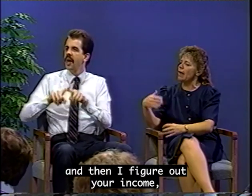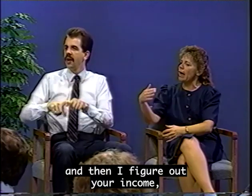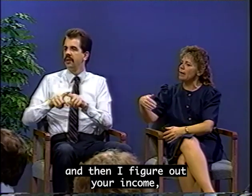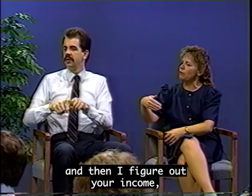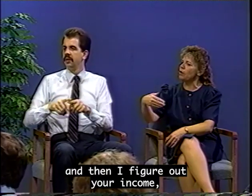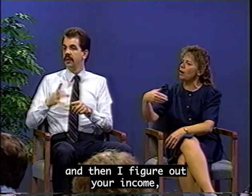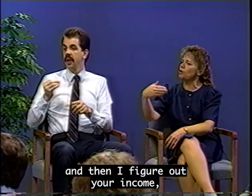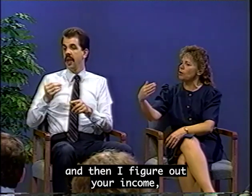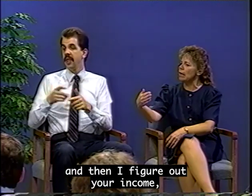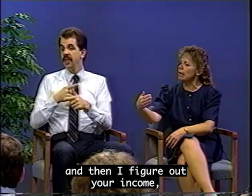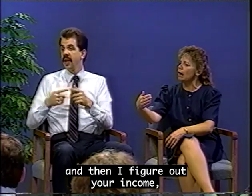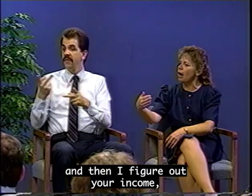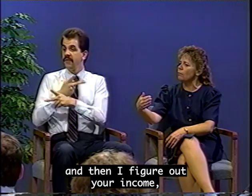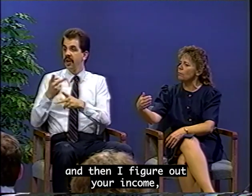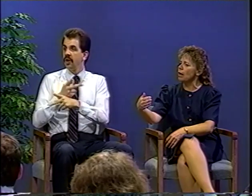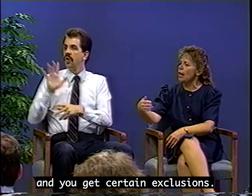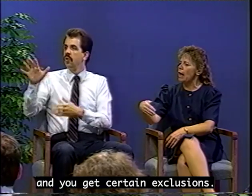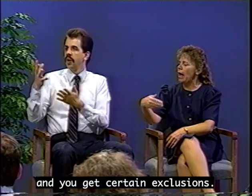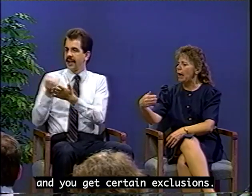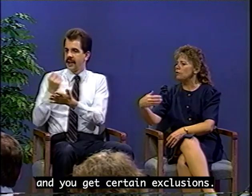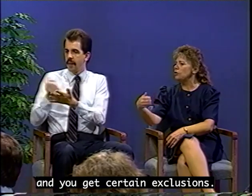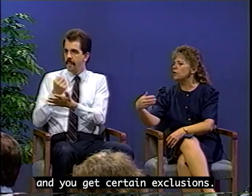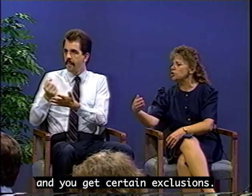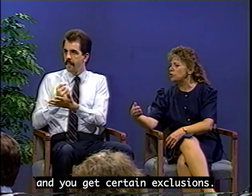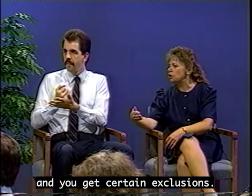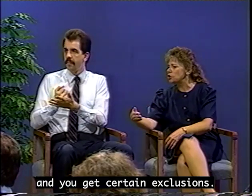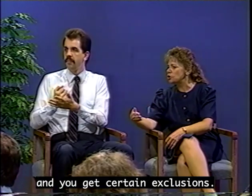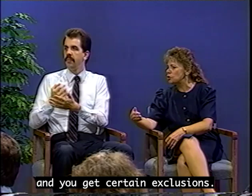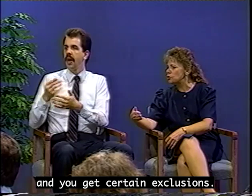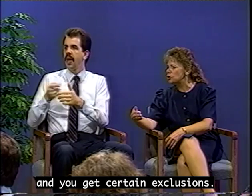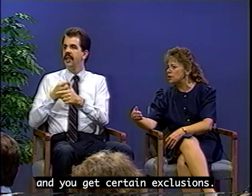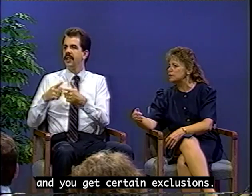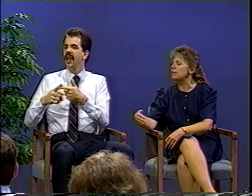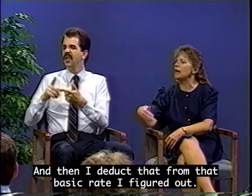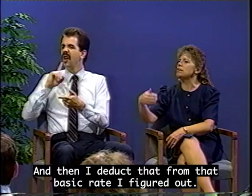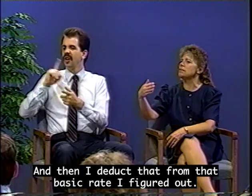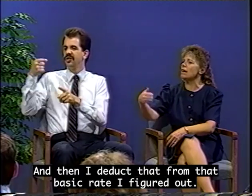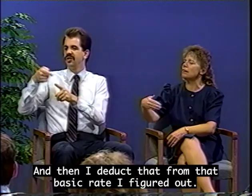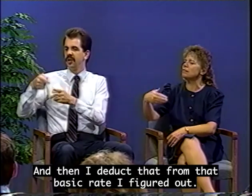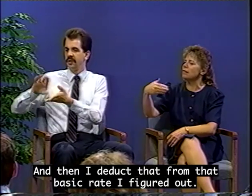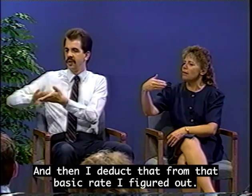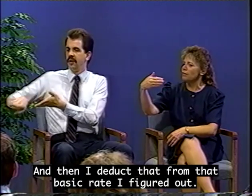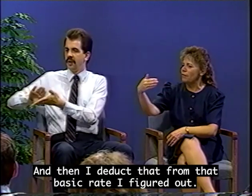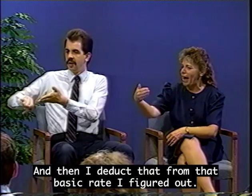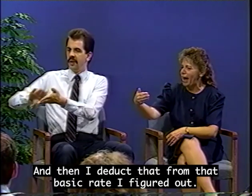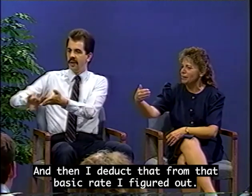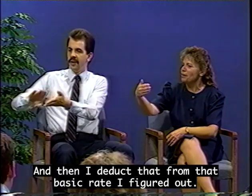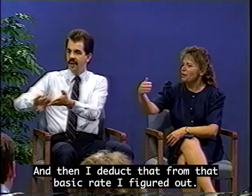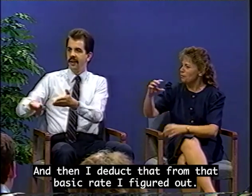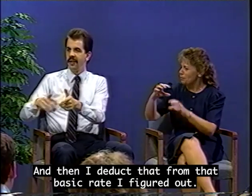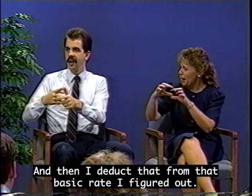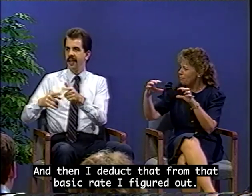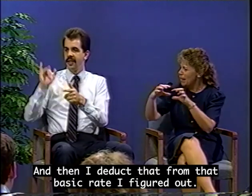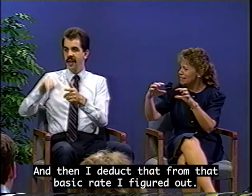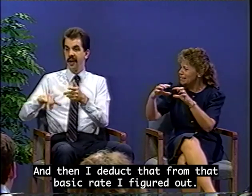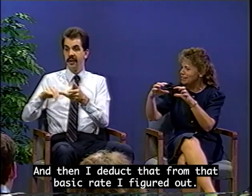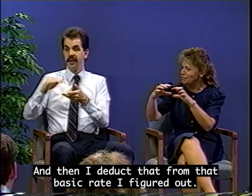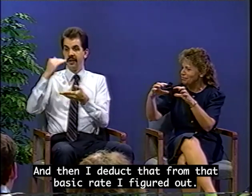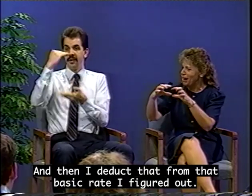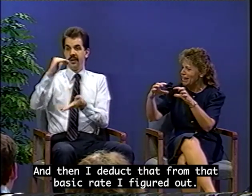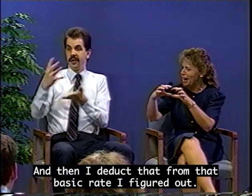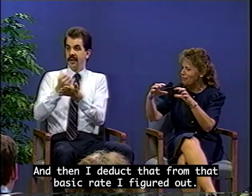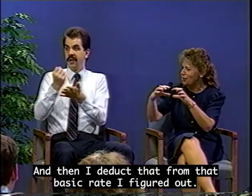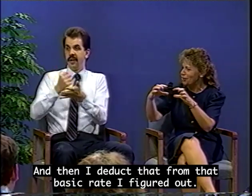amount, and then I figure out your income, and you get certain exclusions, and then I deduct that from that